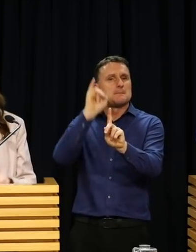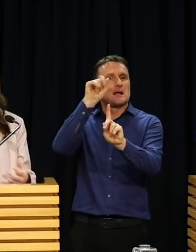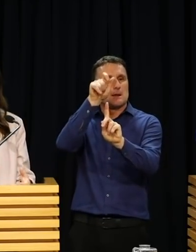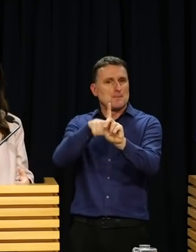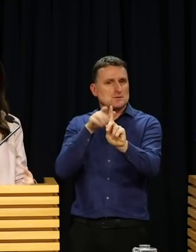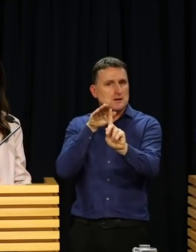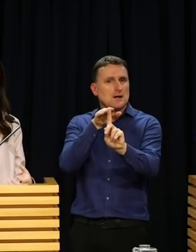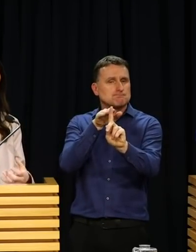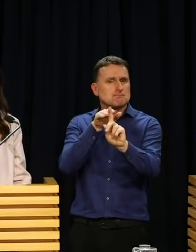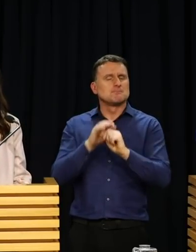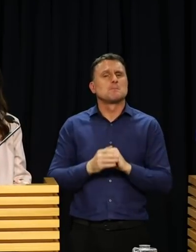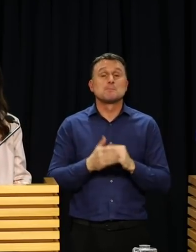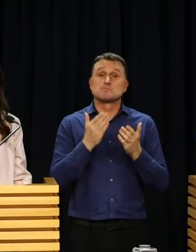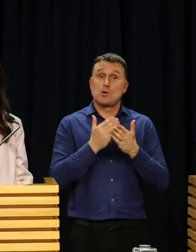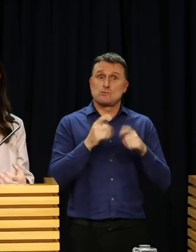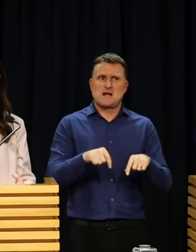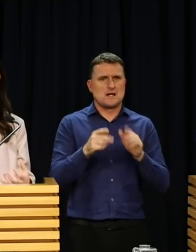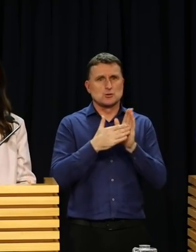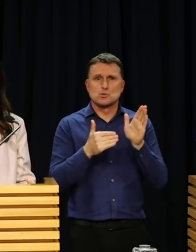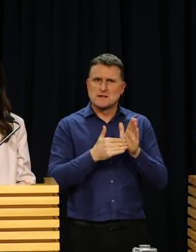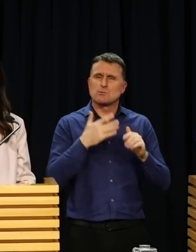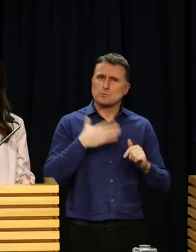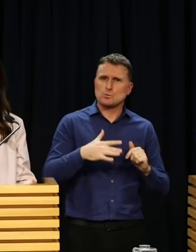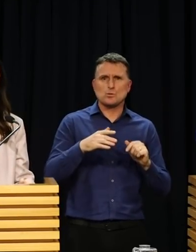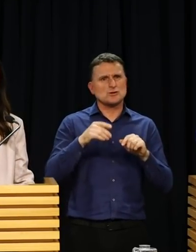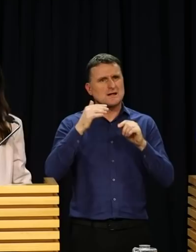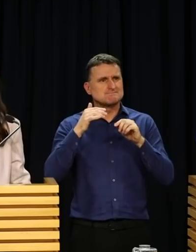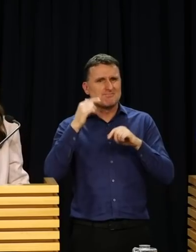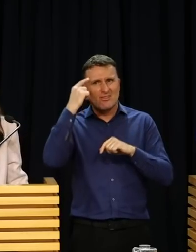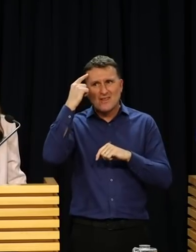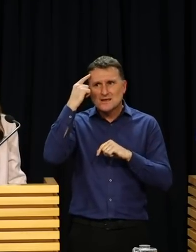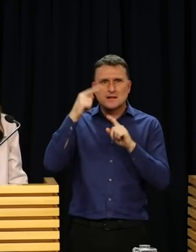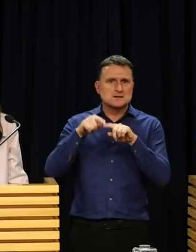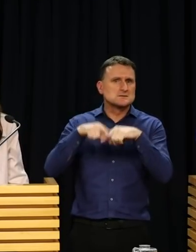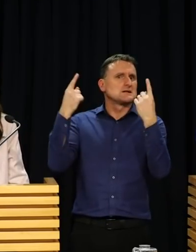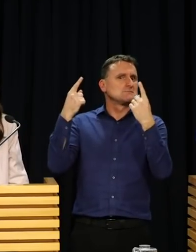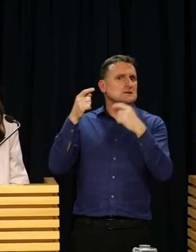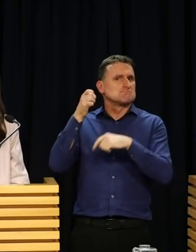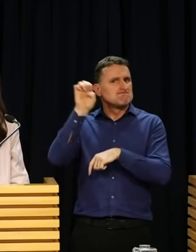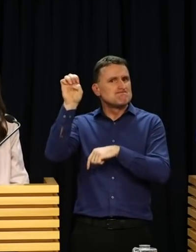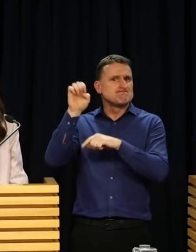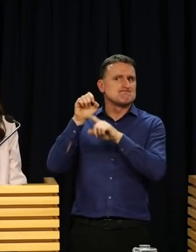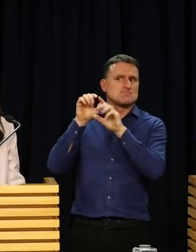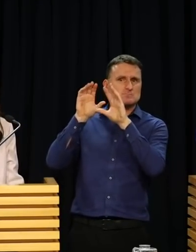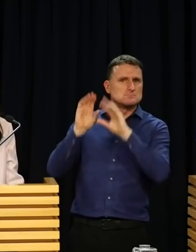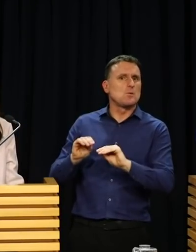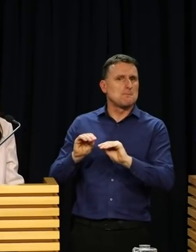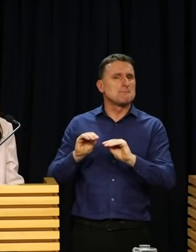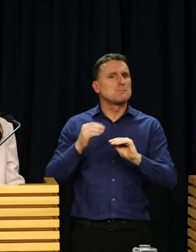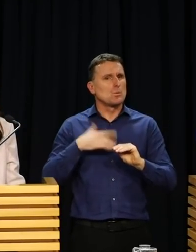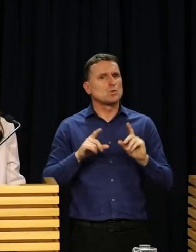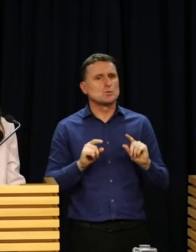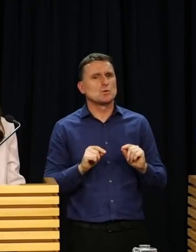to actually weed out the drivers of extremism, and that's where I think our strengths lie. Assisting Australia to have these